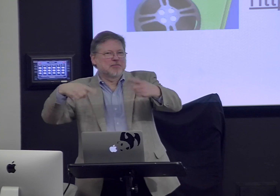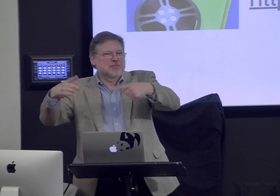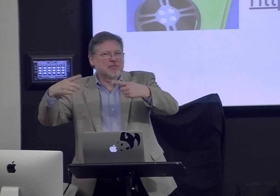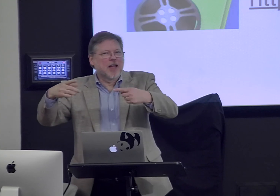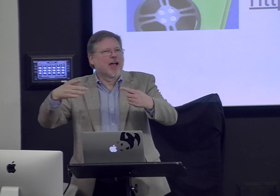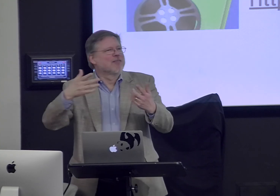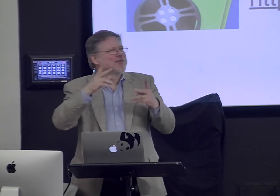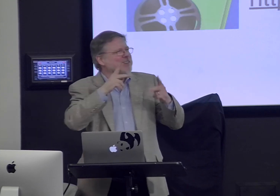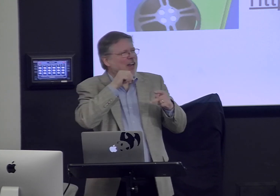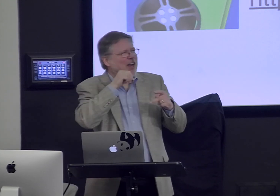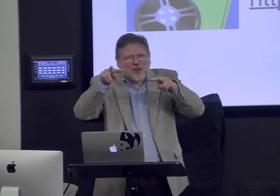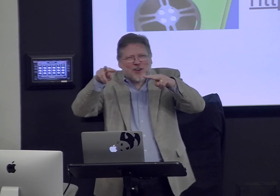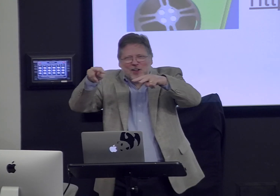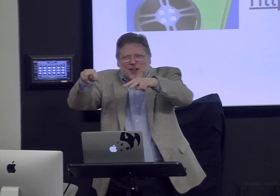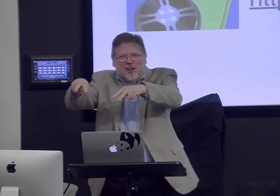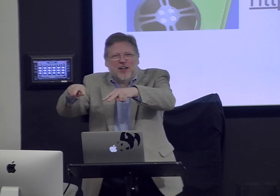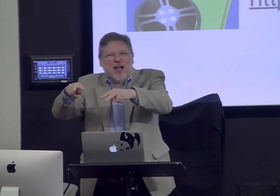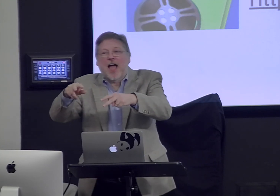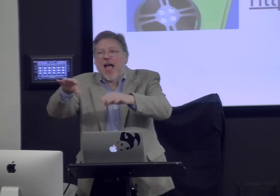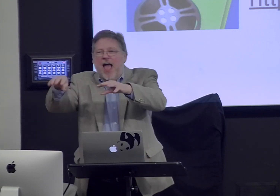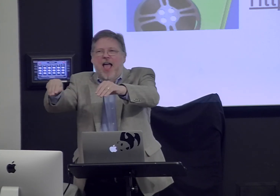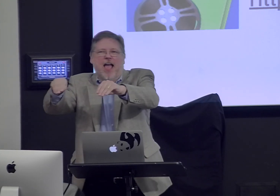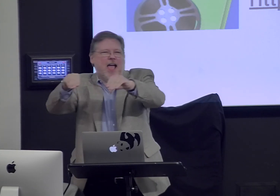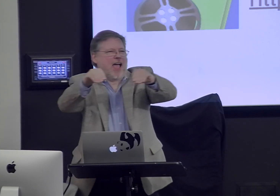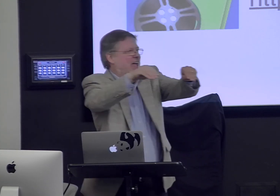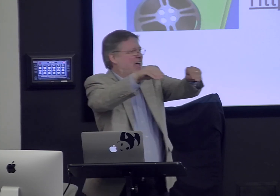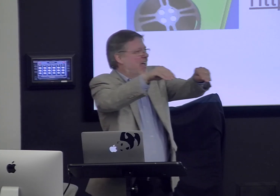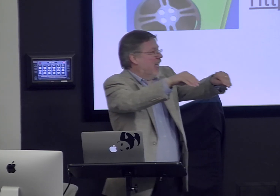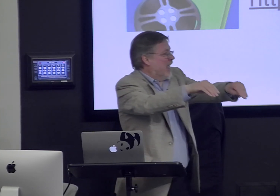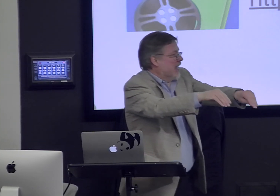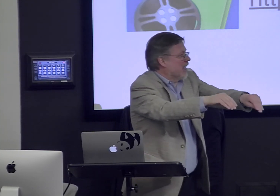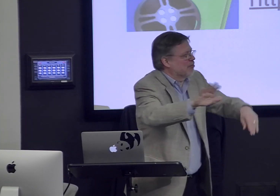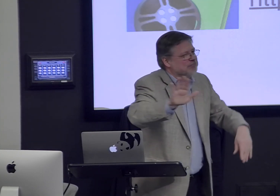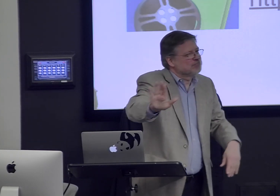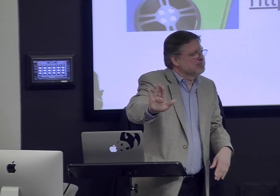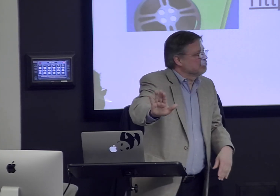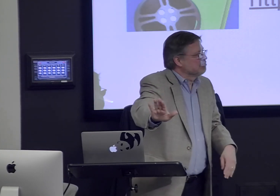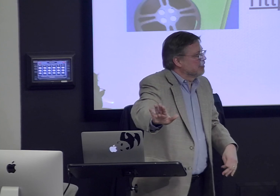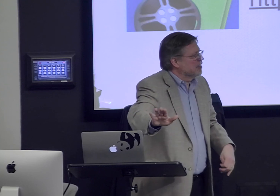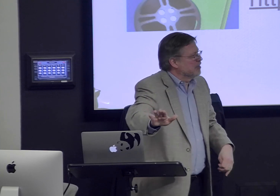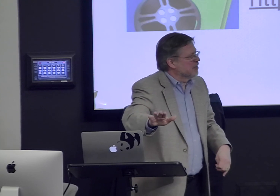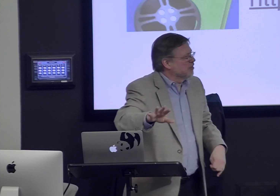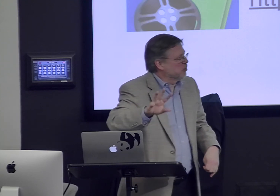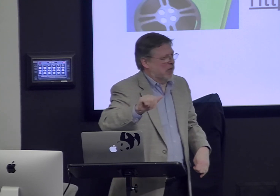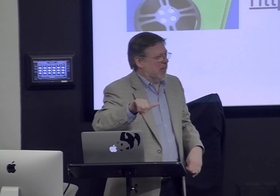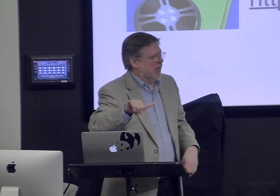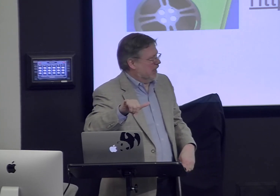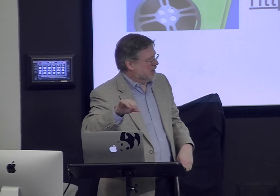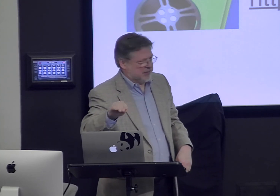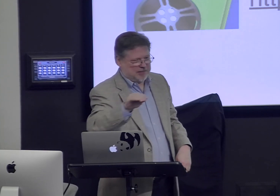concept have ways of referring to the concept, and people just don't look